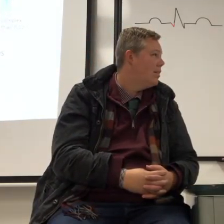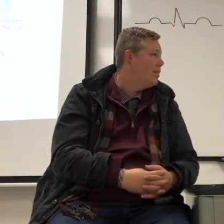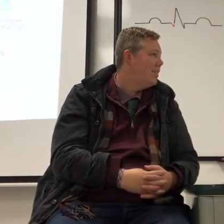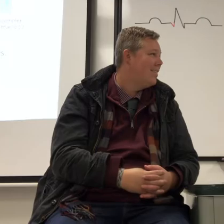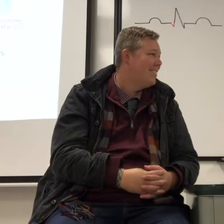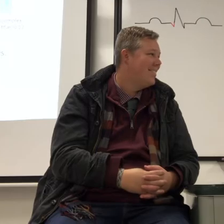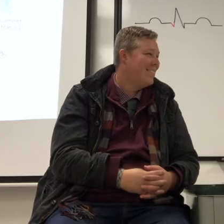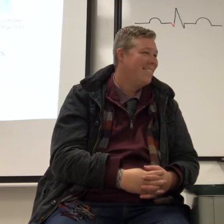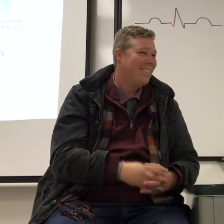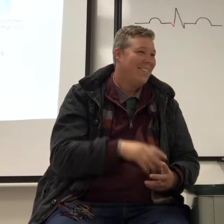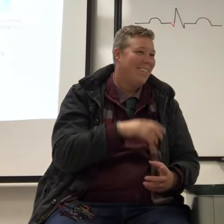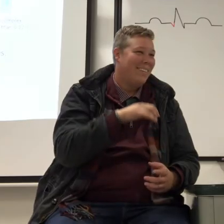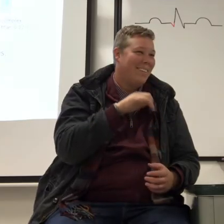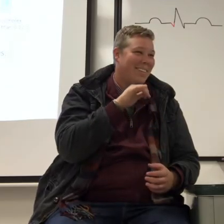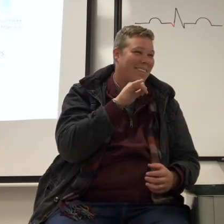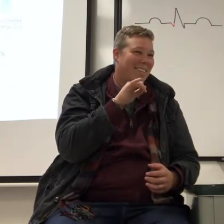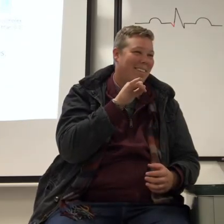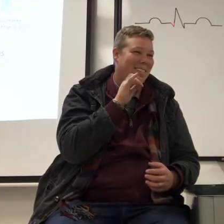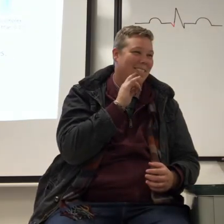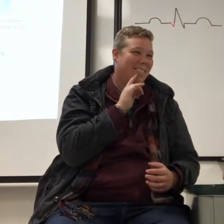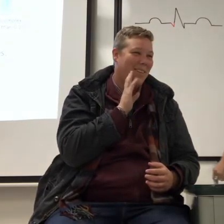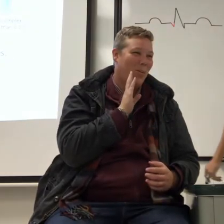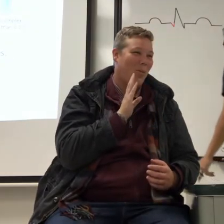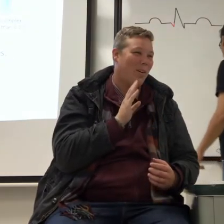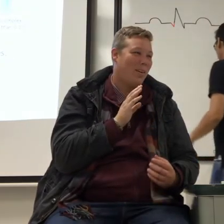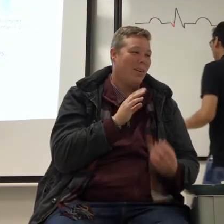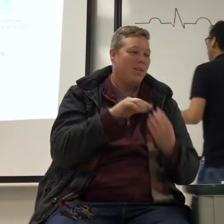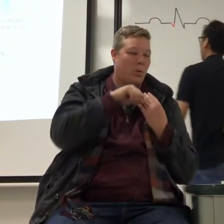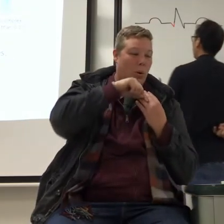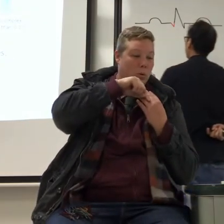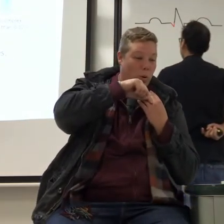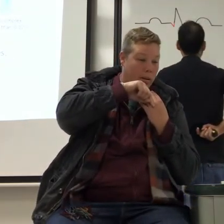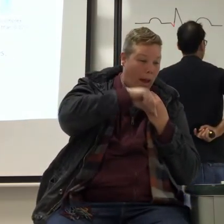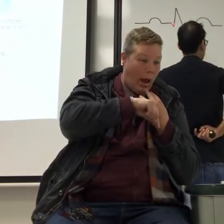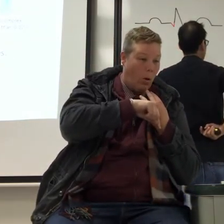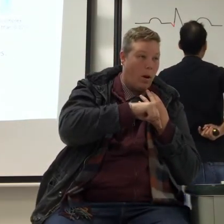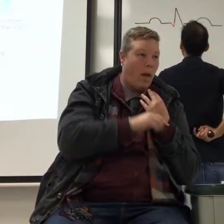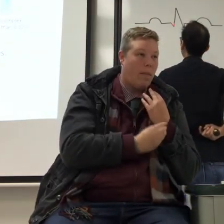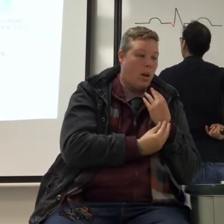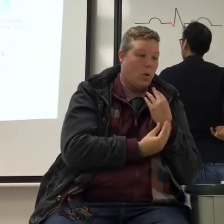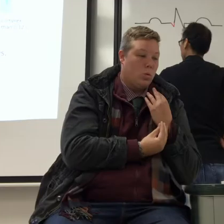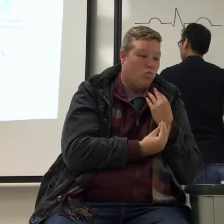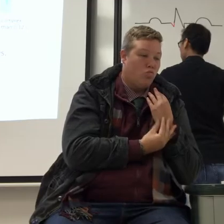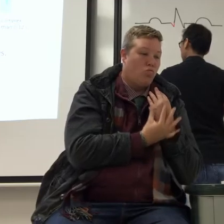the sides of the ventricular wall, it shows us the QRS complex.